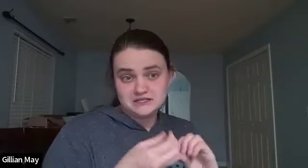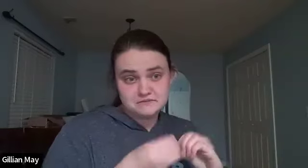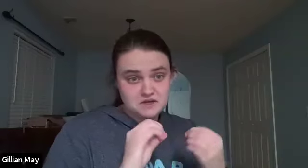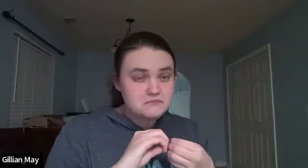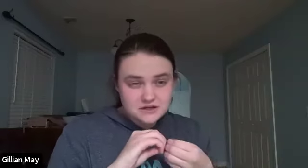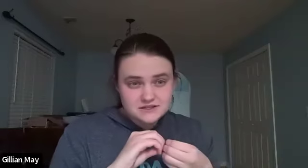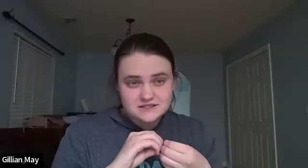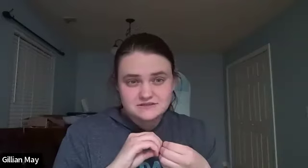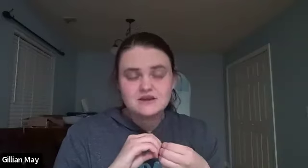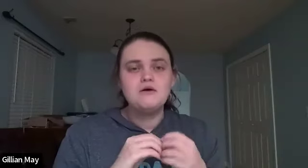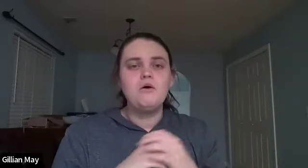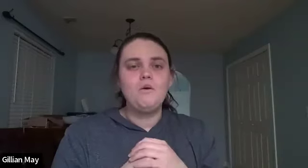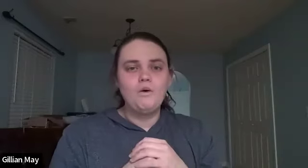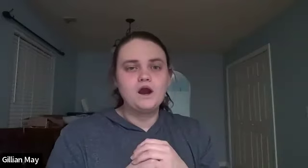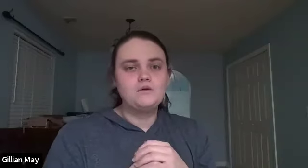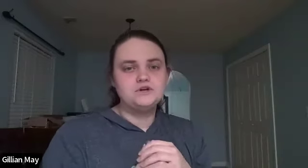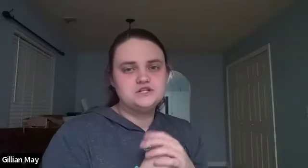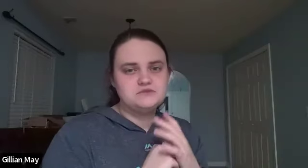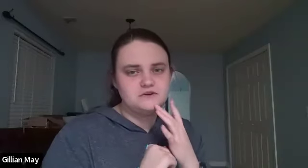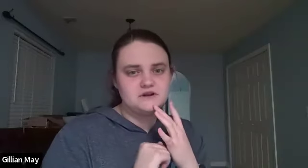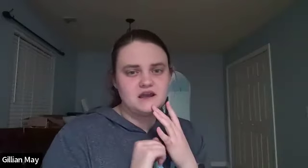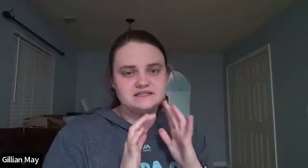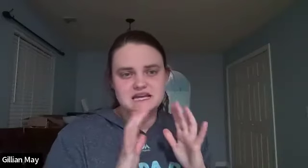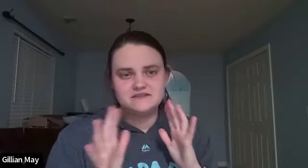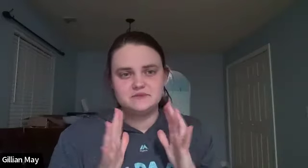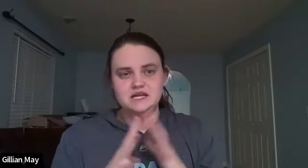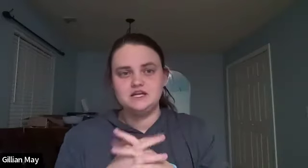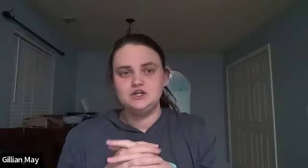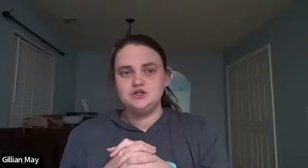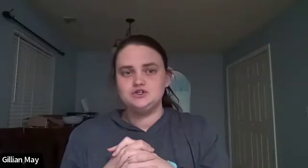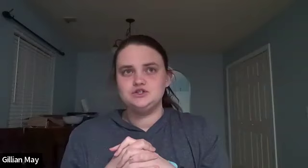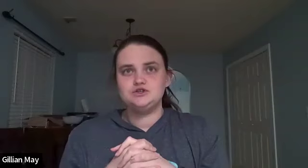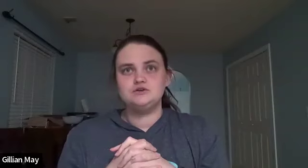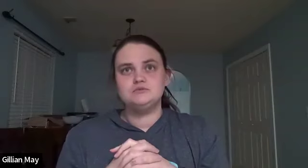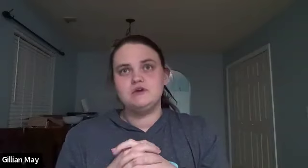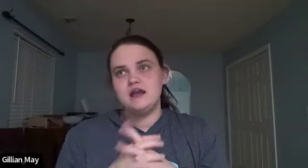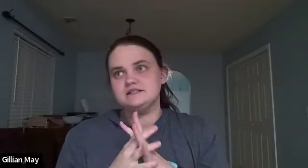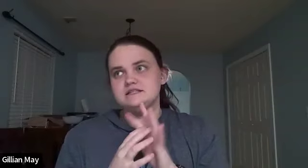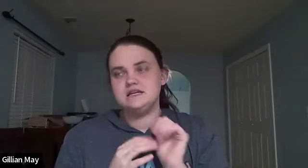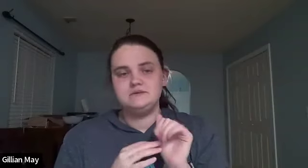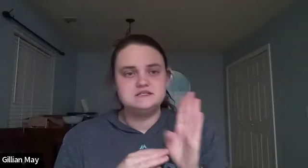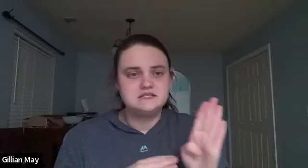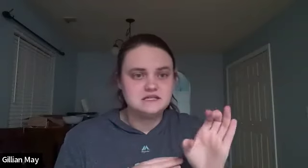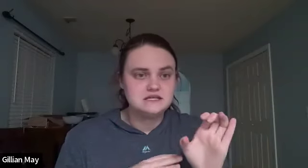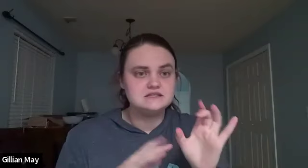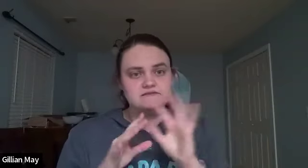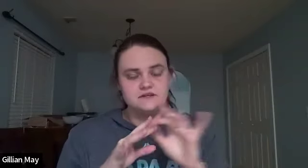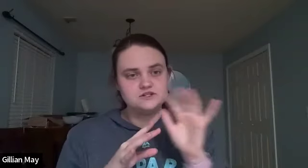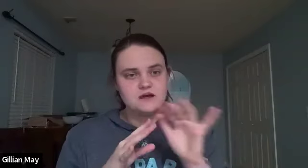some numbers, or would you prefer to kind of take this minute to practice ABCs, like finger